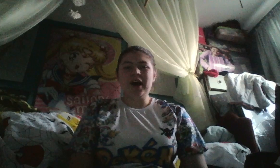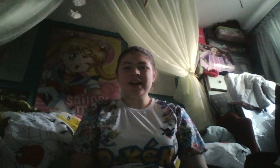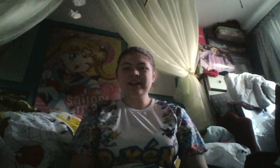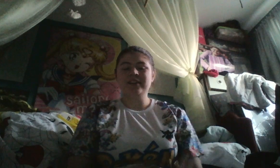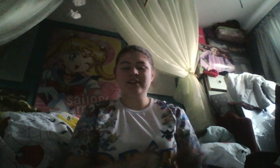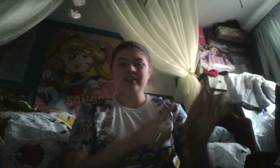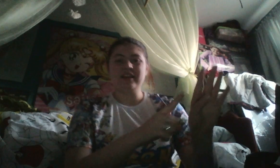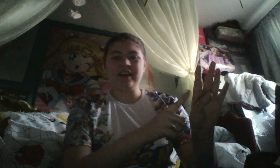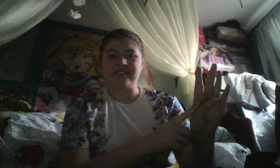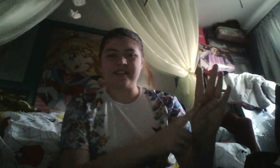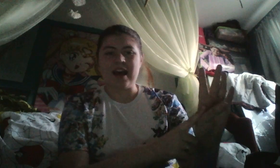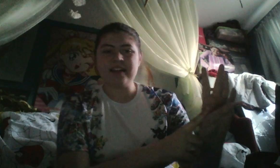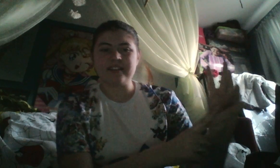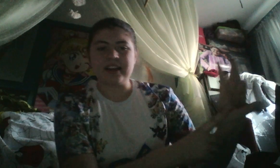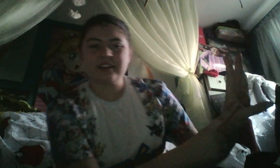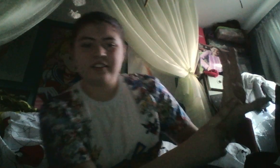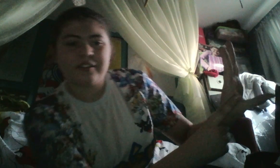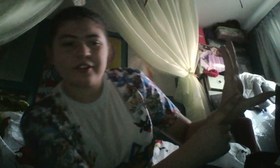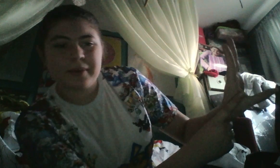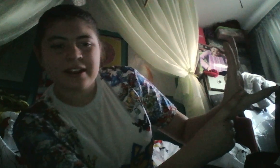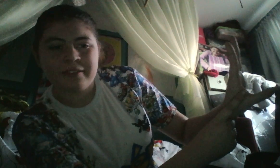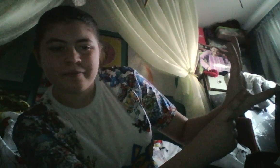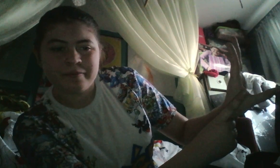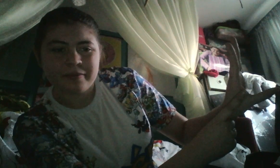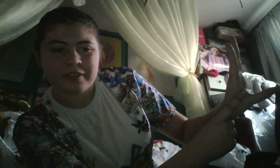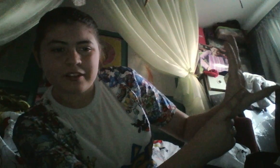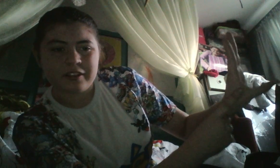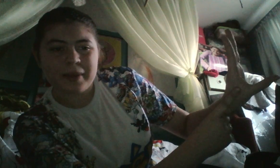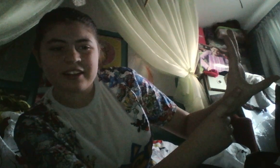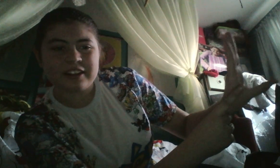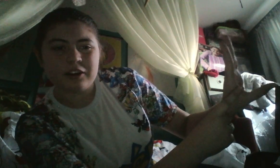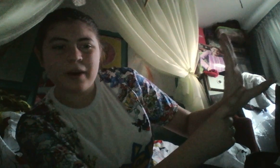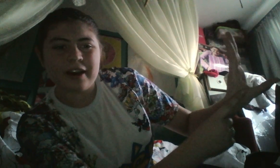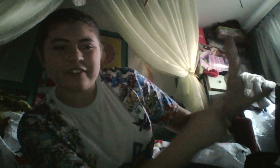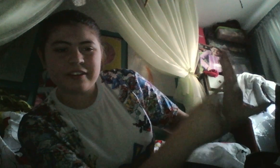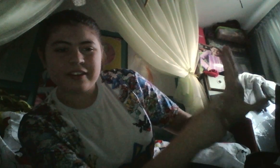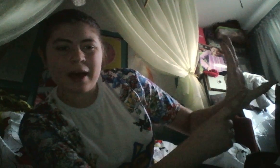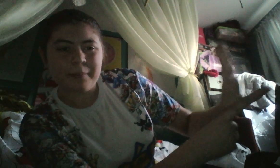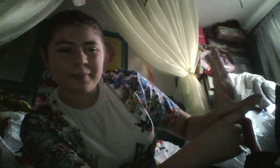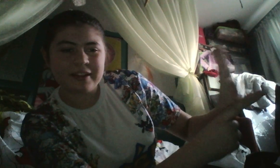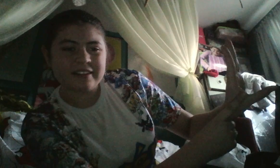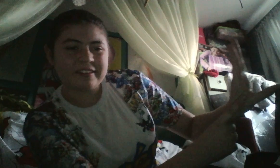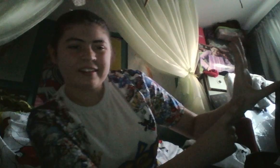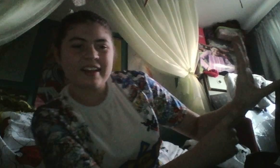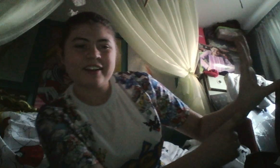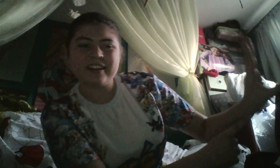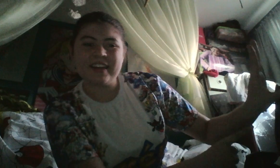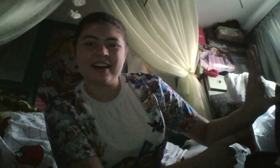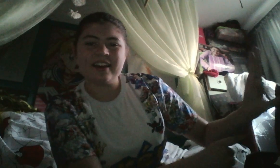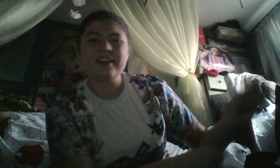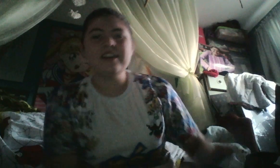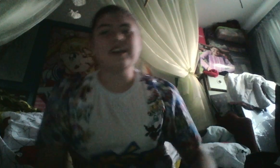Y is that, like, do you see what I mean? You make like a little Y, the gap, and then the tail down there. And